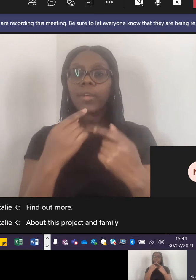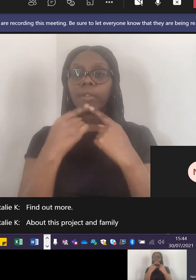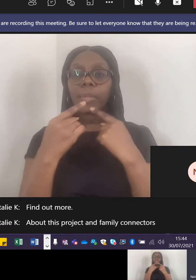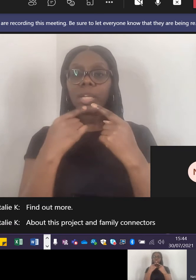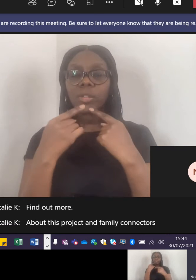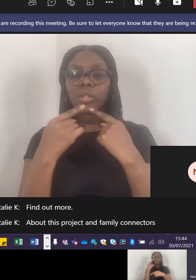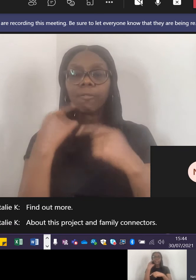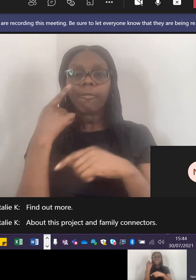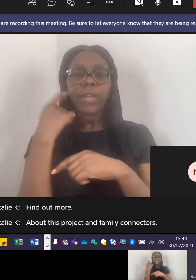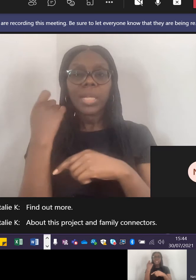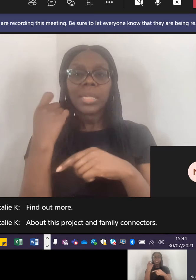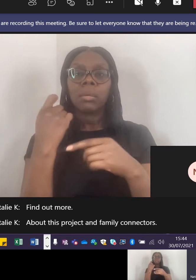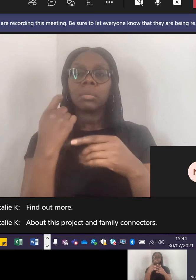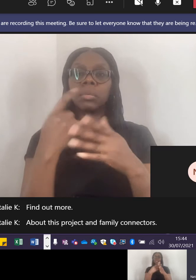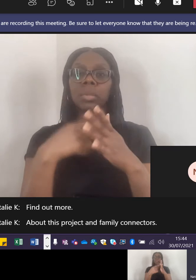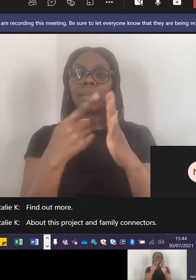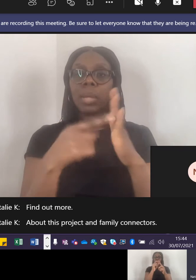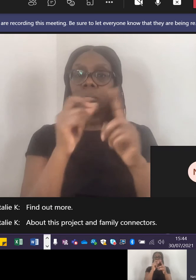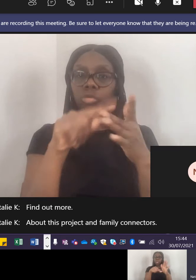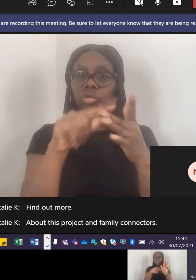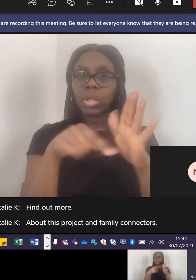connectors.